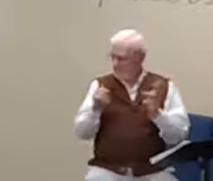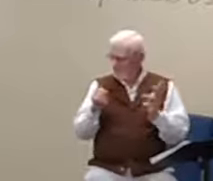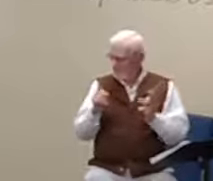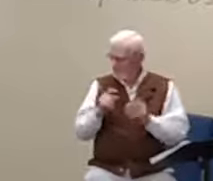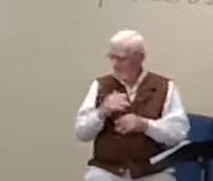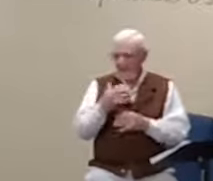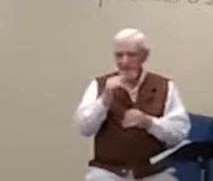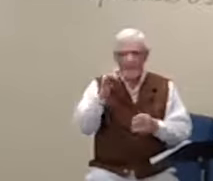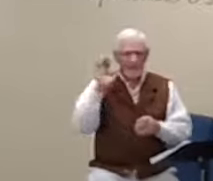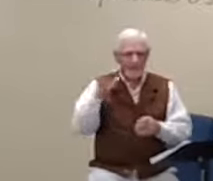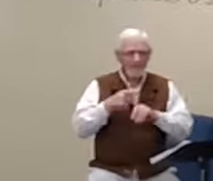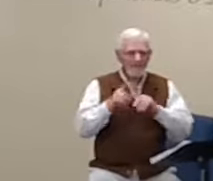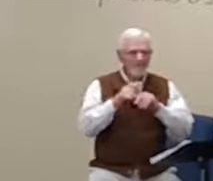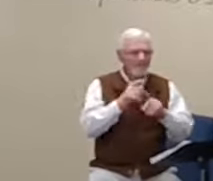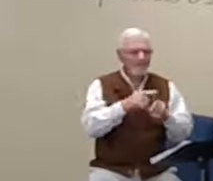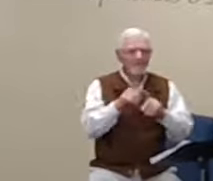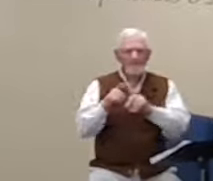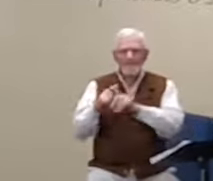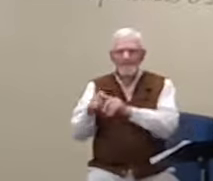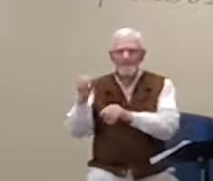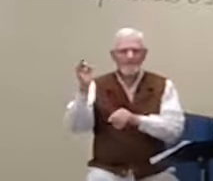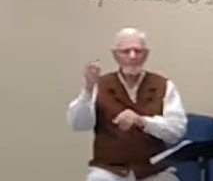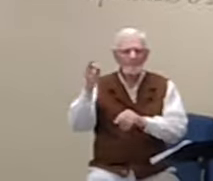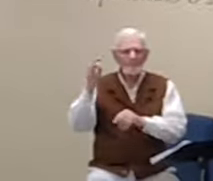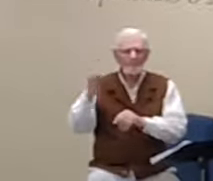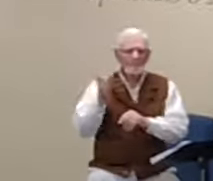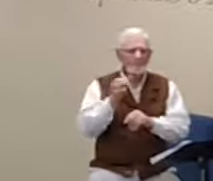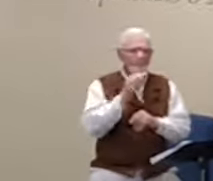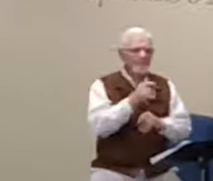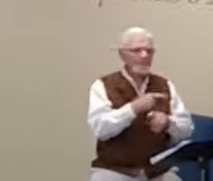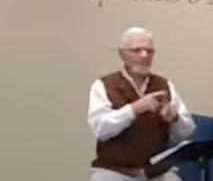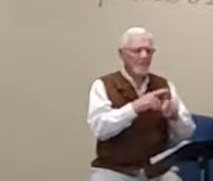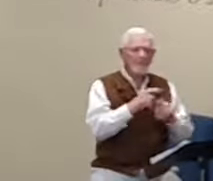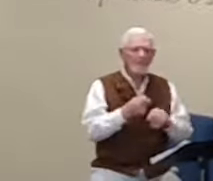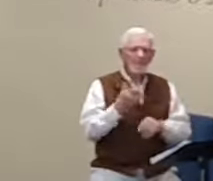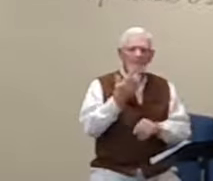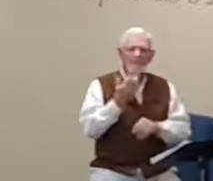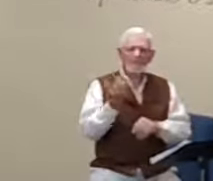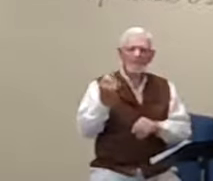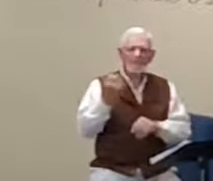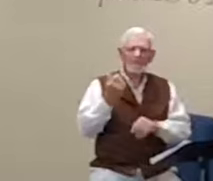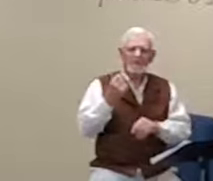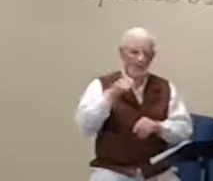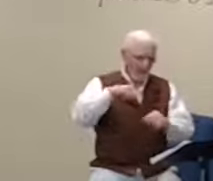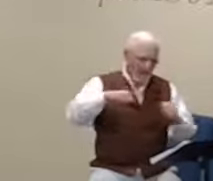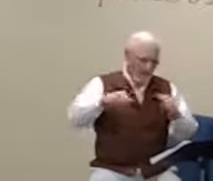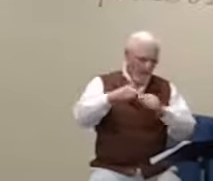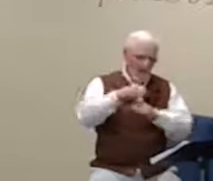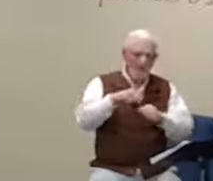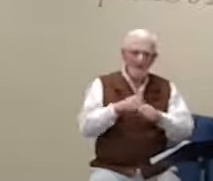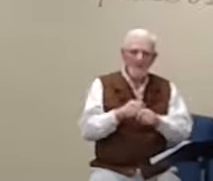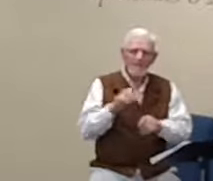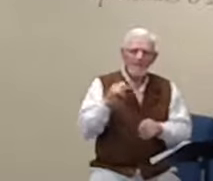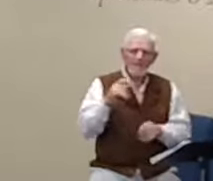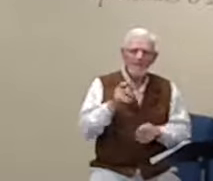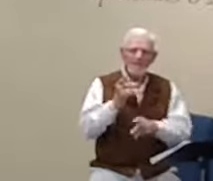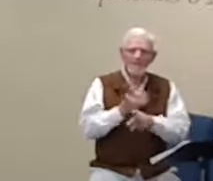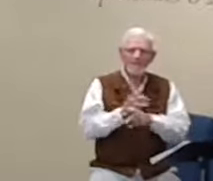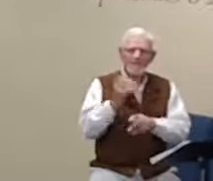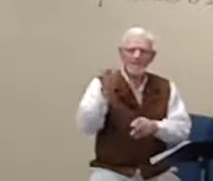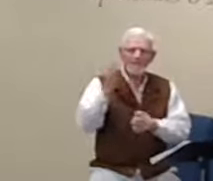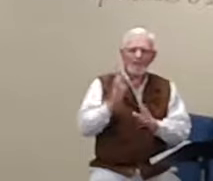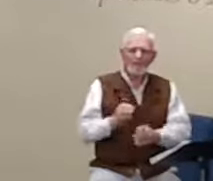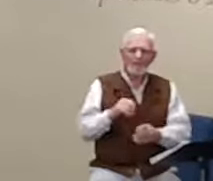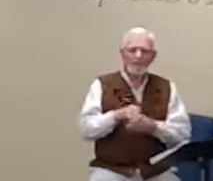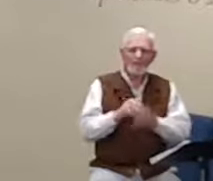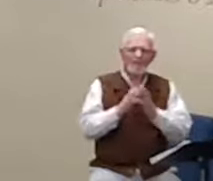But I like to hear a different variety of preaching, and those kids are hearing some of the best preachers in this area. So keep the preachers in prayer,